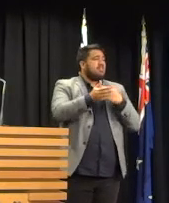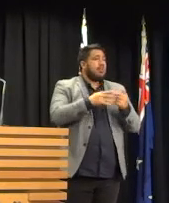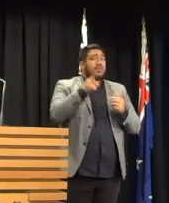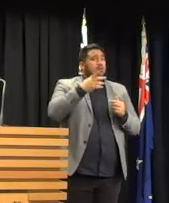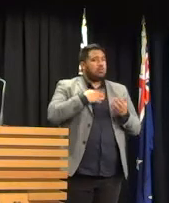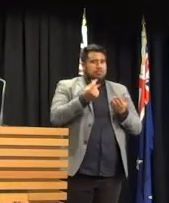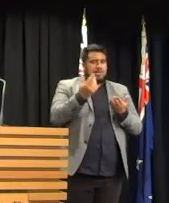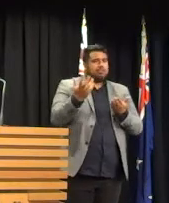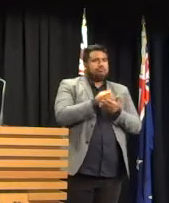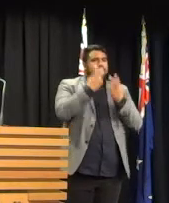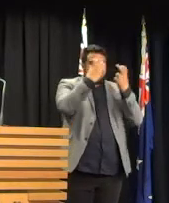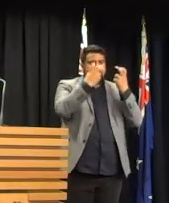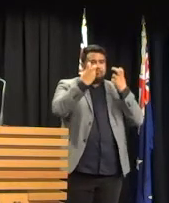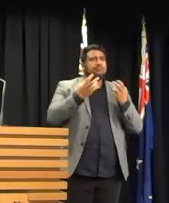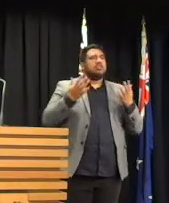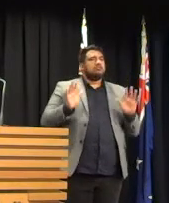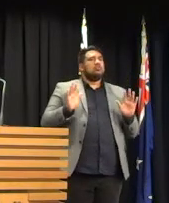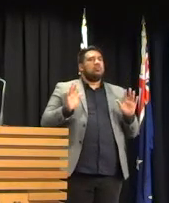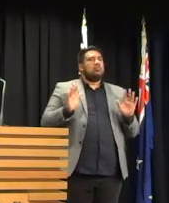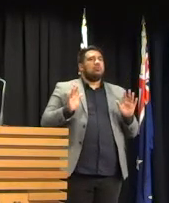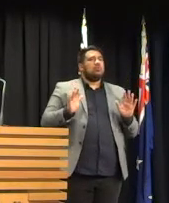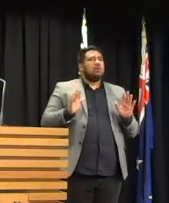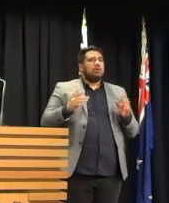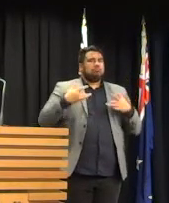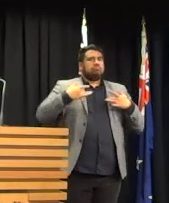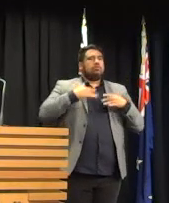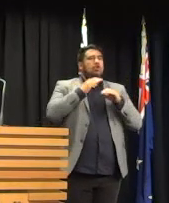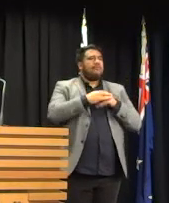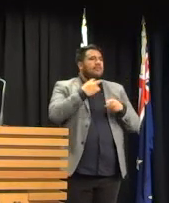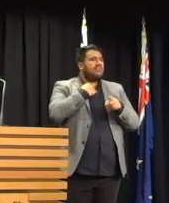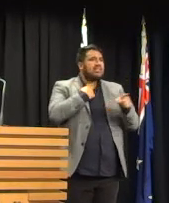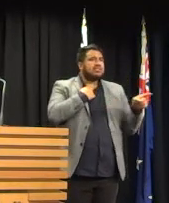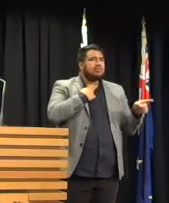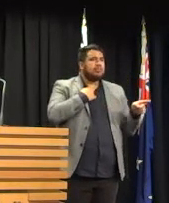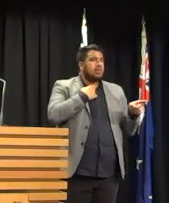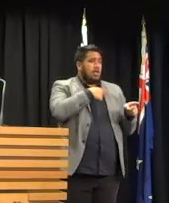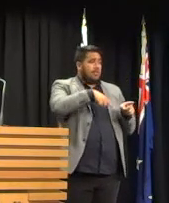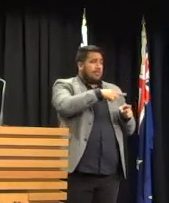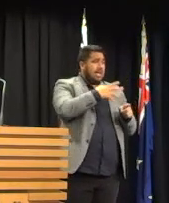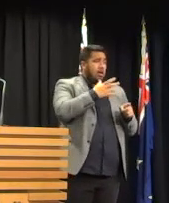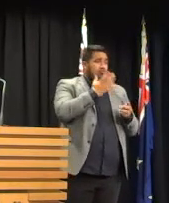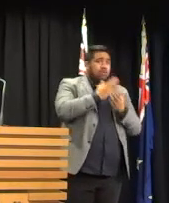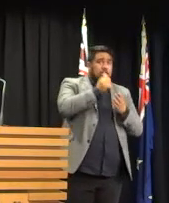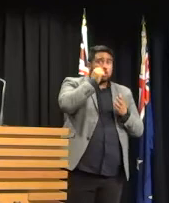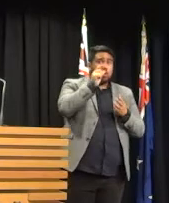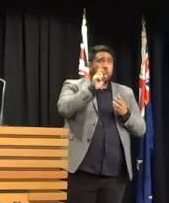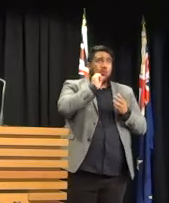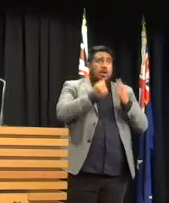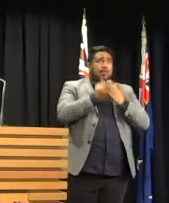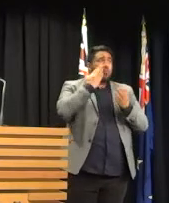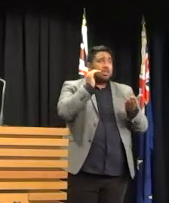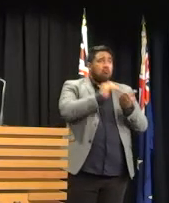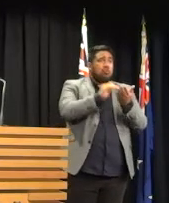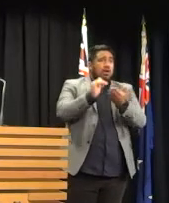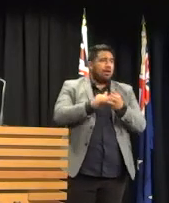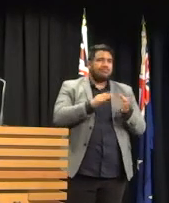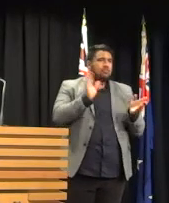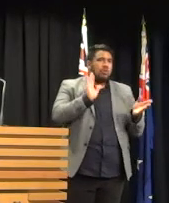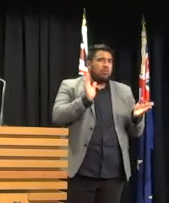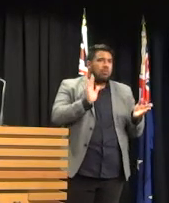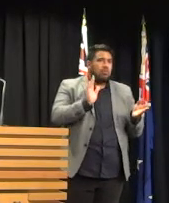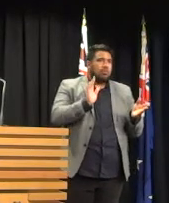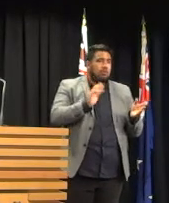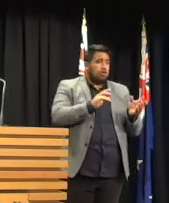benefit without necessarily those victims involved having any sense of the reality in either country. So those